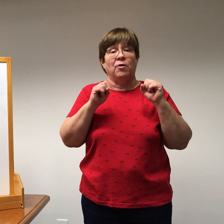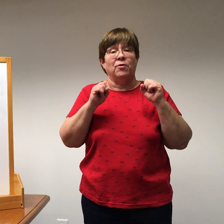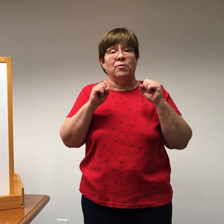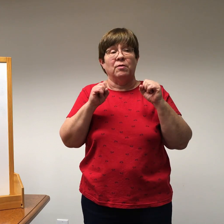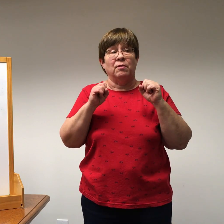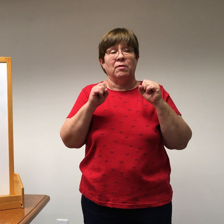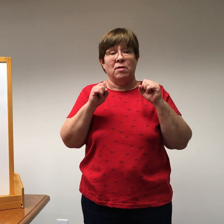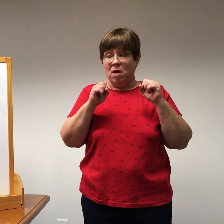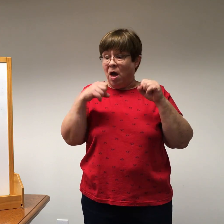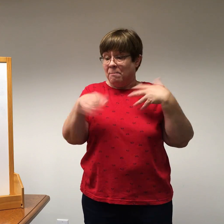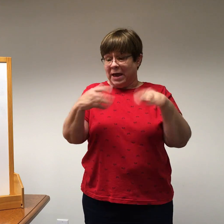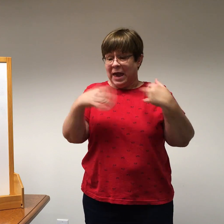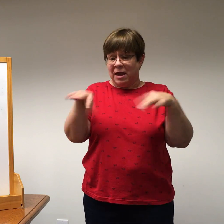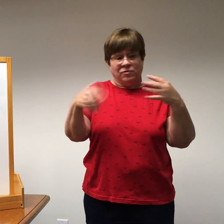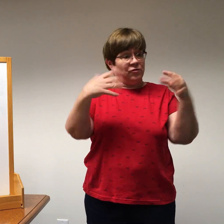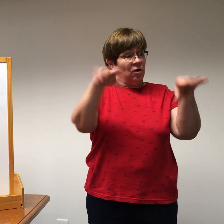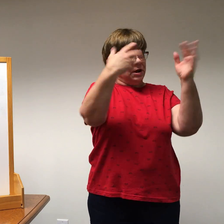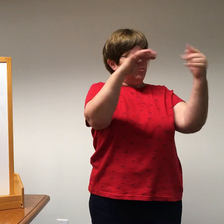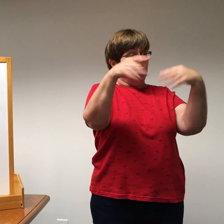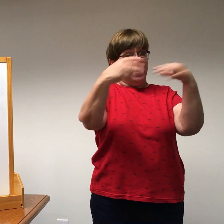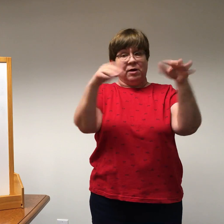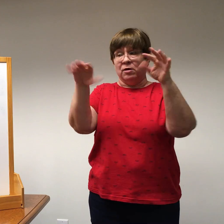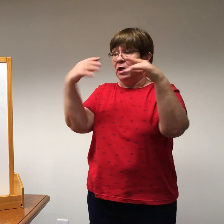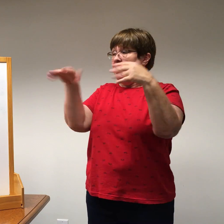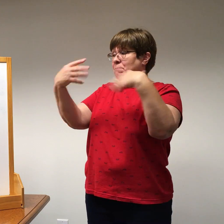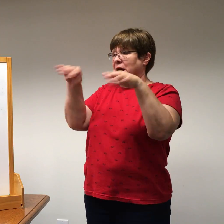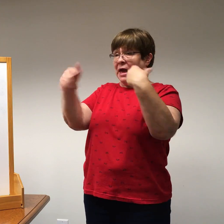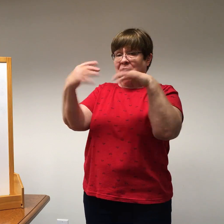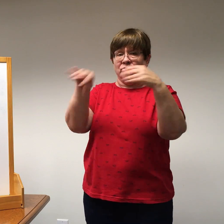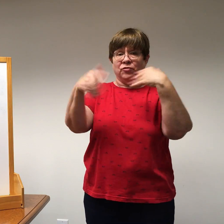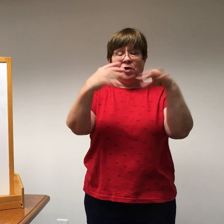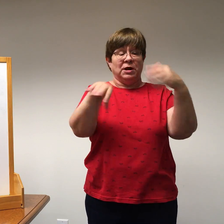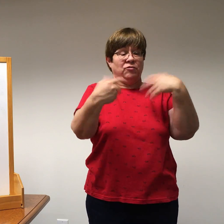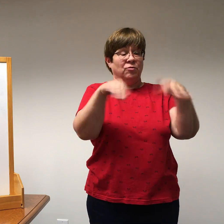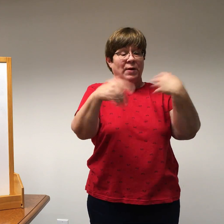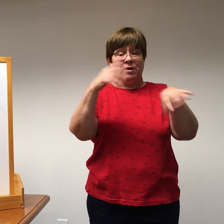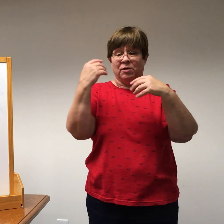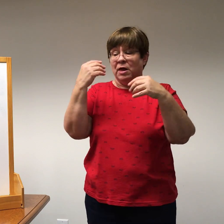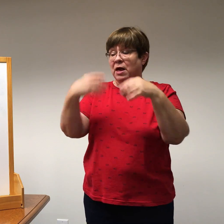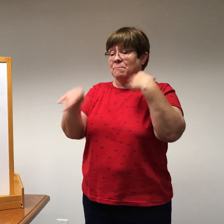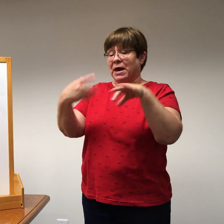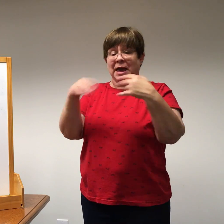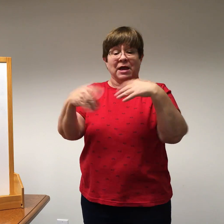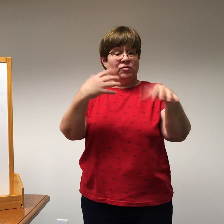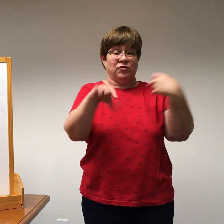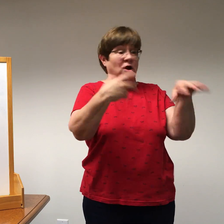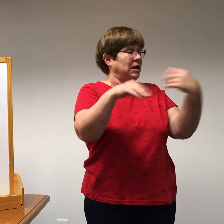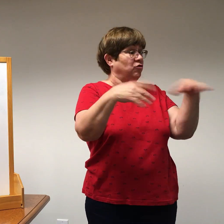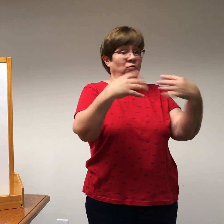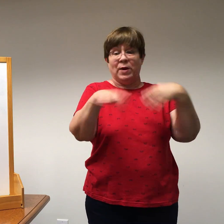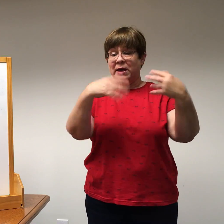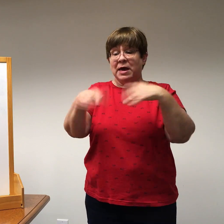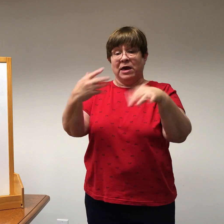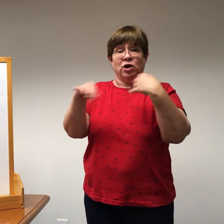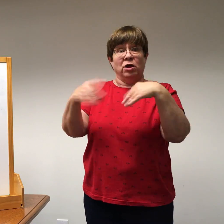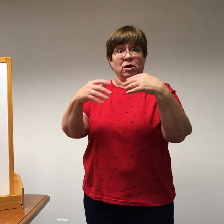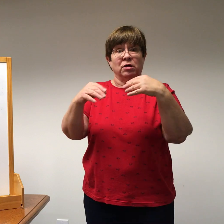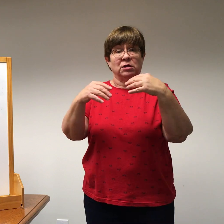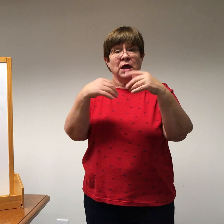go. My hands are starting to wiggle, my hands are starting to wiggle, my hands are starting to wiggle,